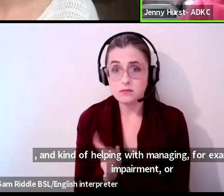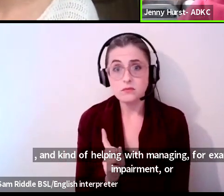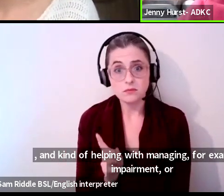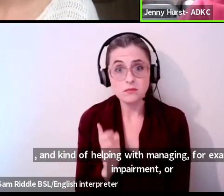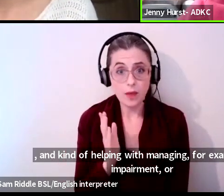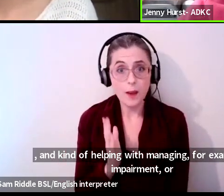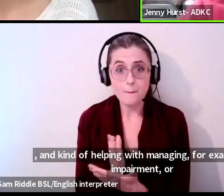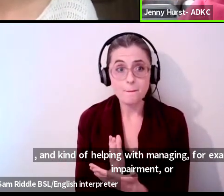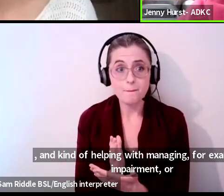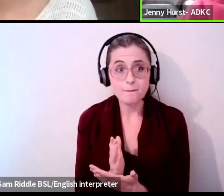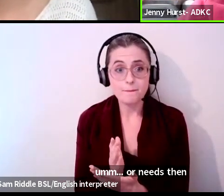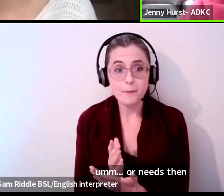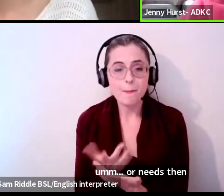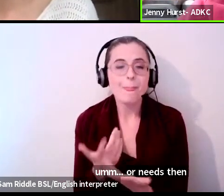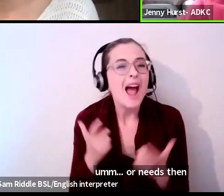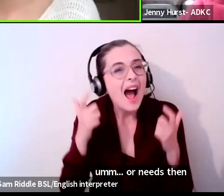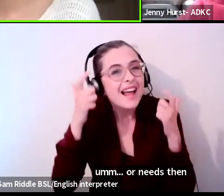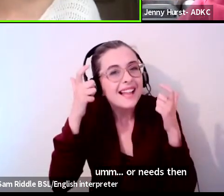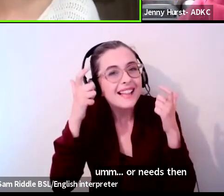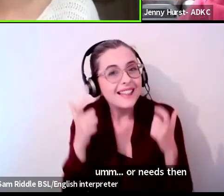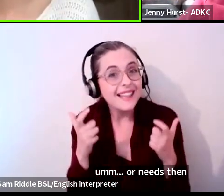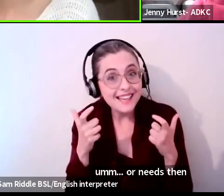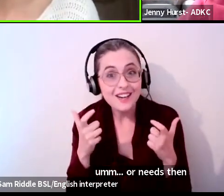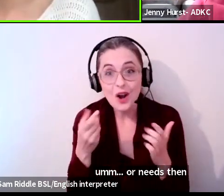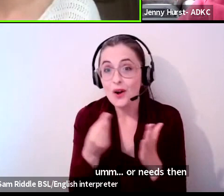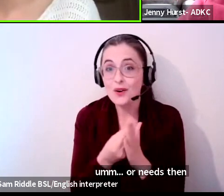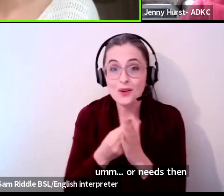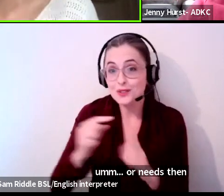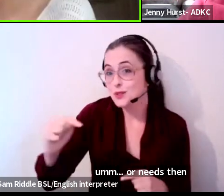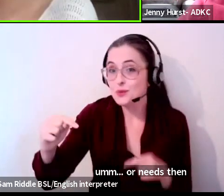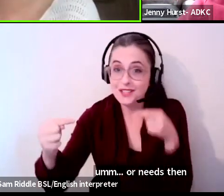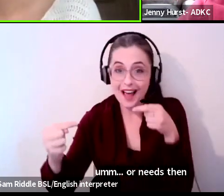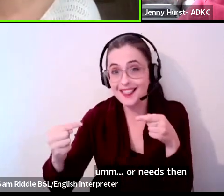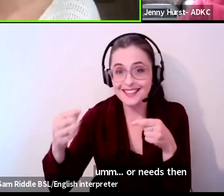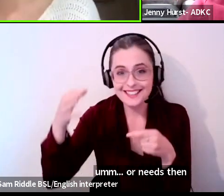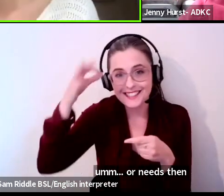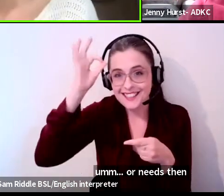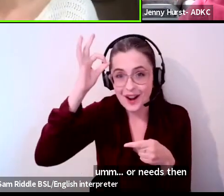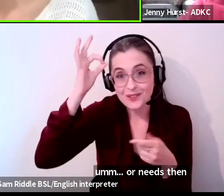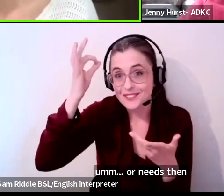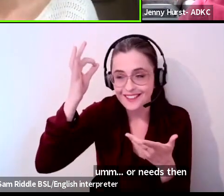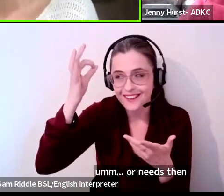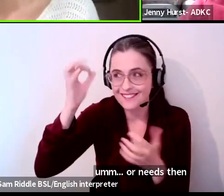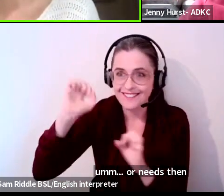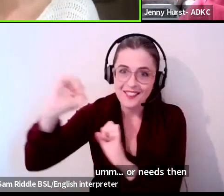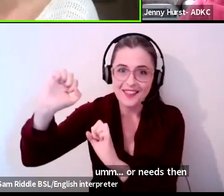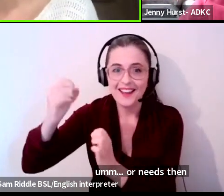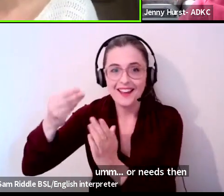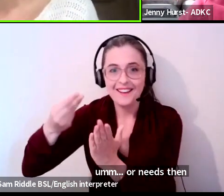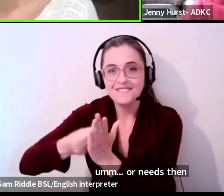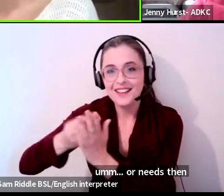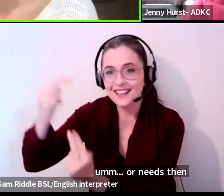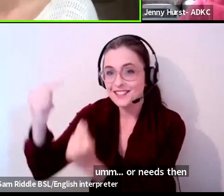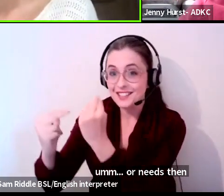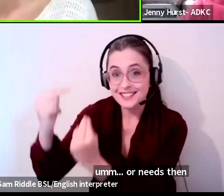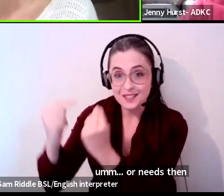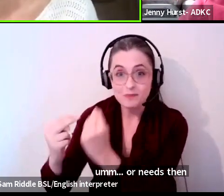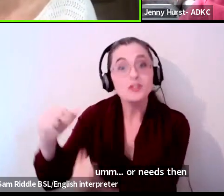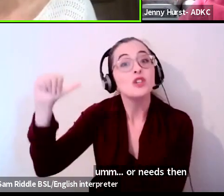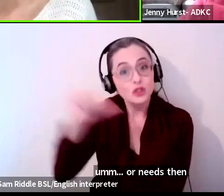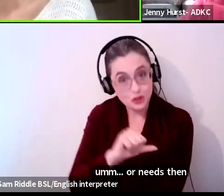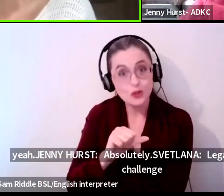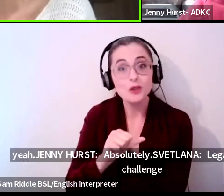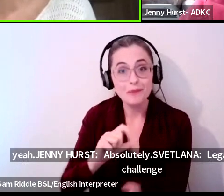Absolutely. Legal costs to challenge local authority how they do their financial assessments, for example, I think should